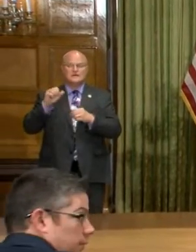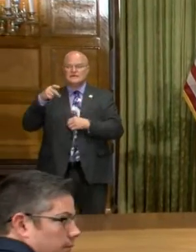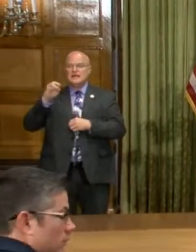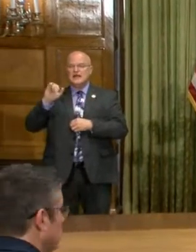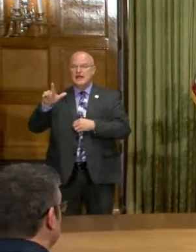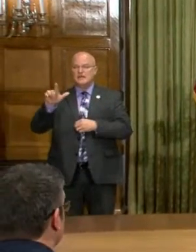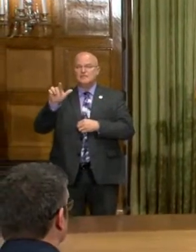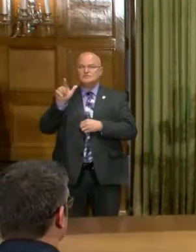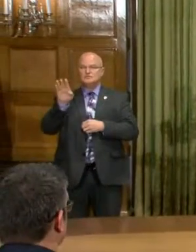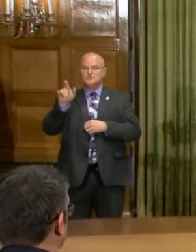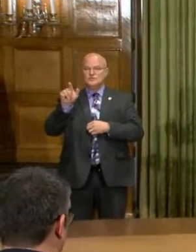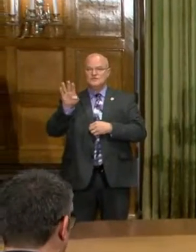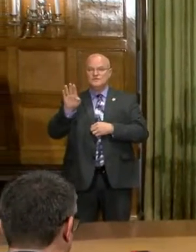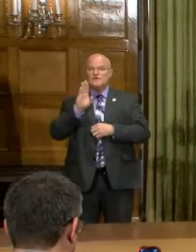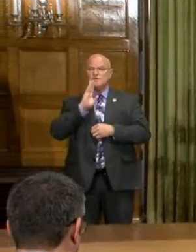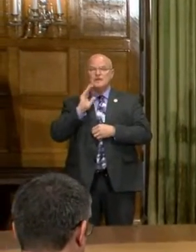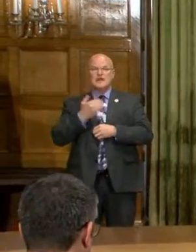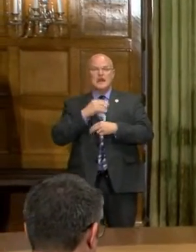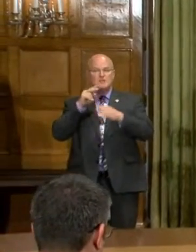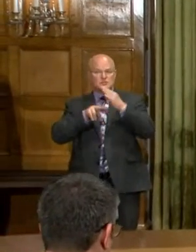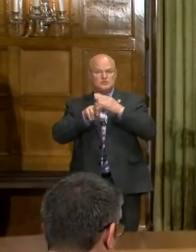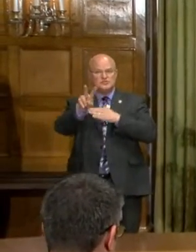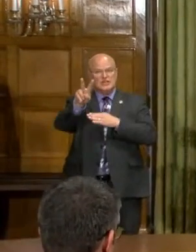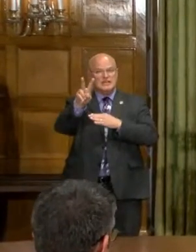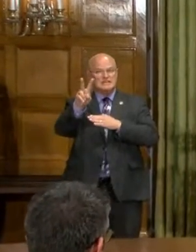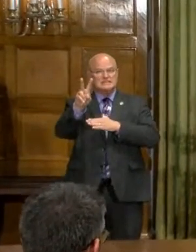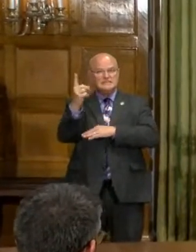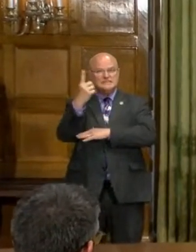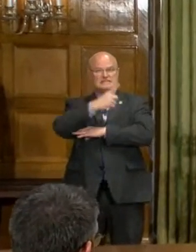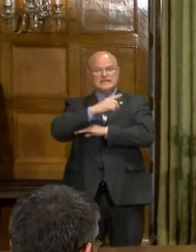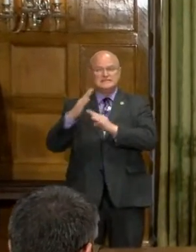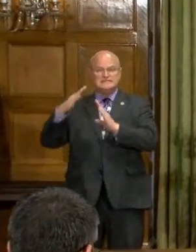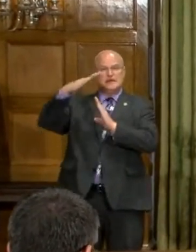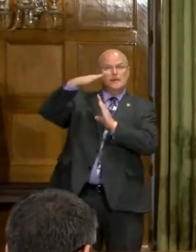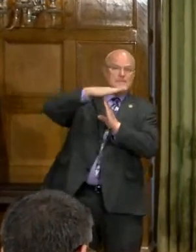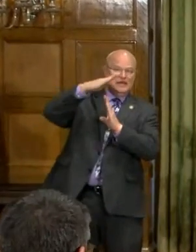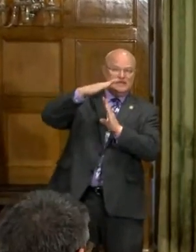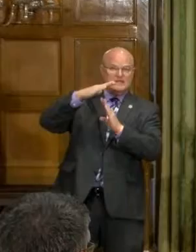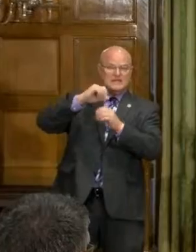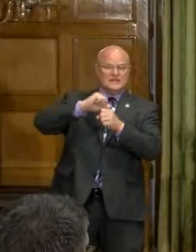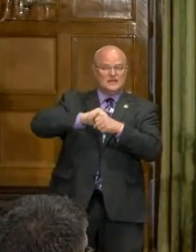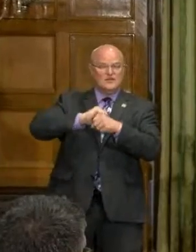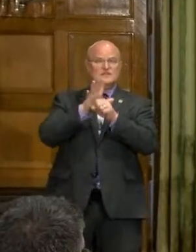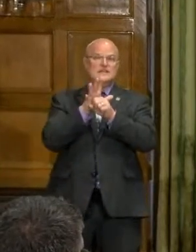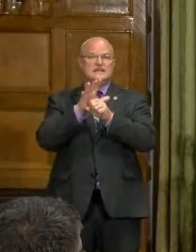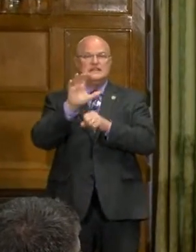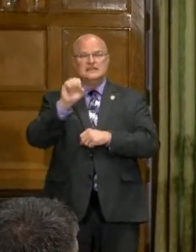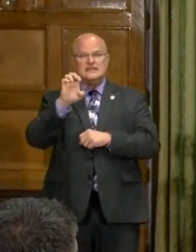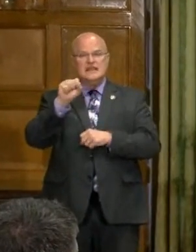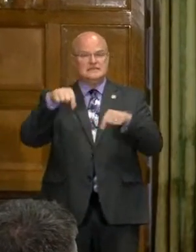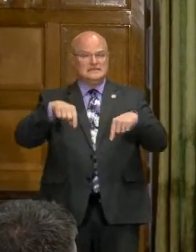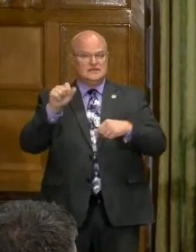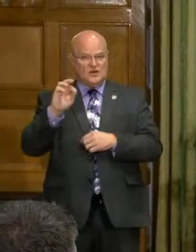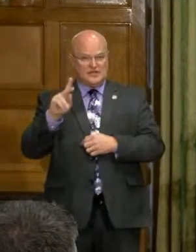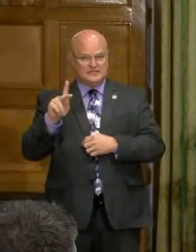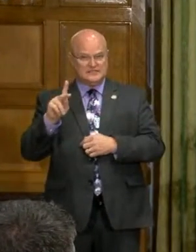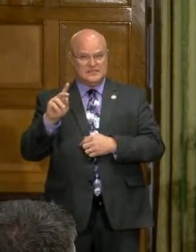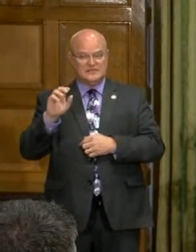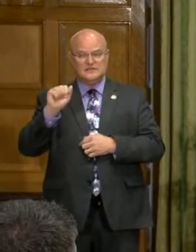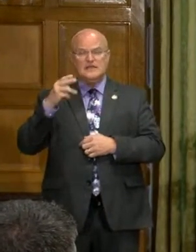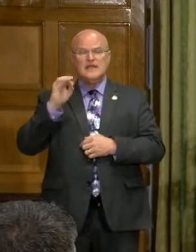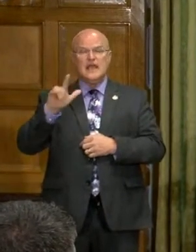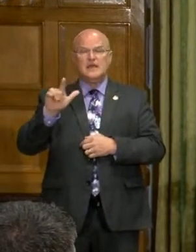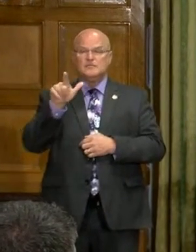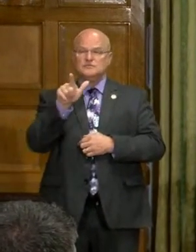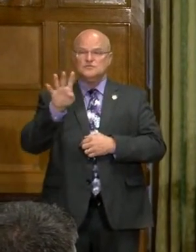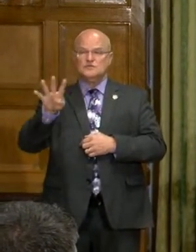April 24th being our projected date of the peak of COVID-19 cases in Arkansas, April 24th,